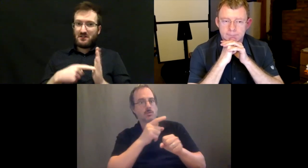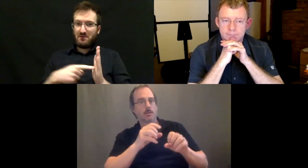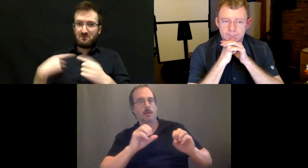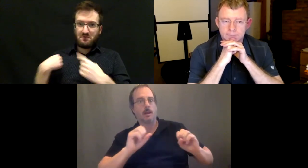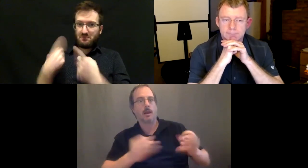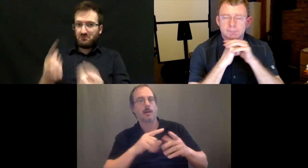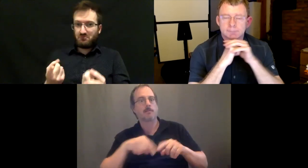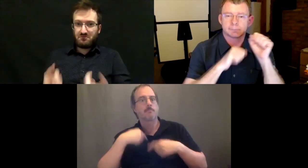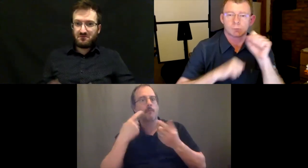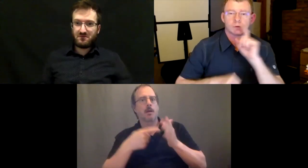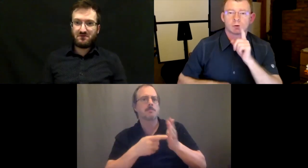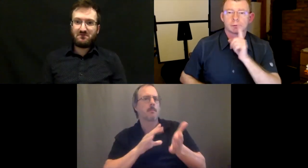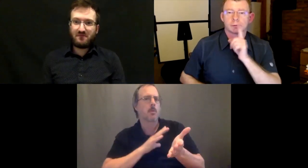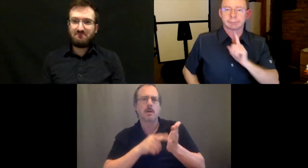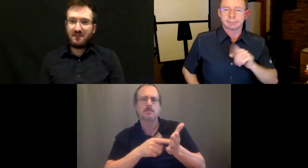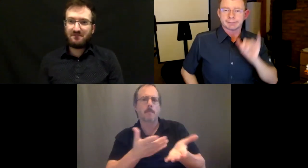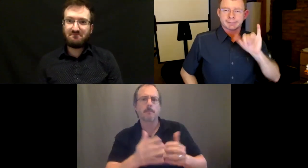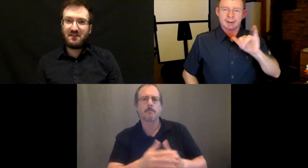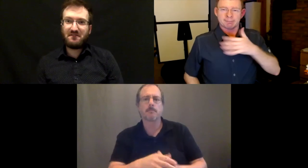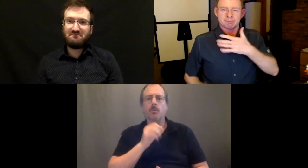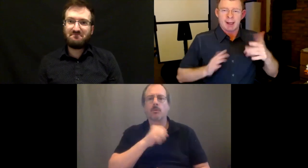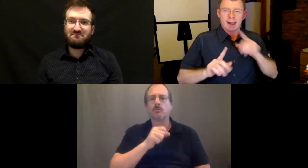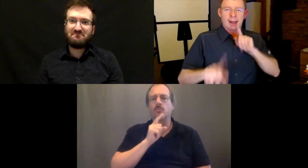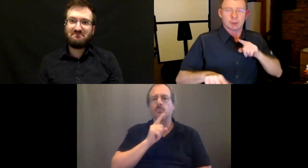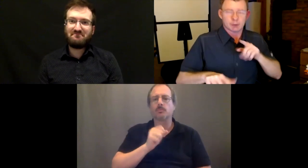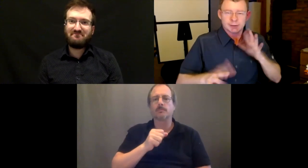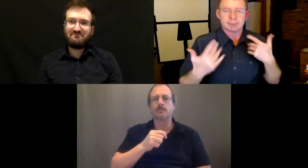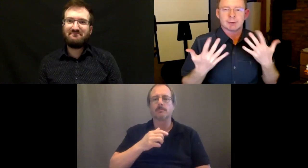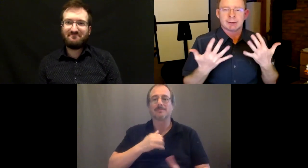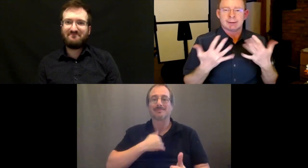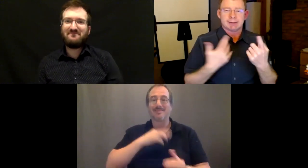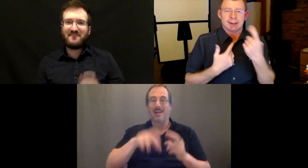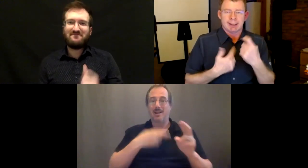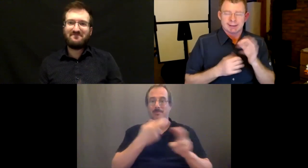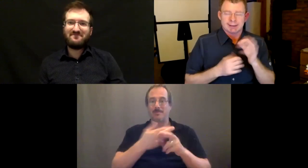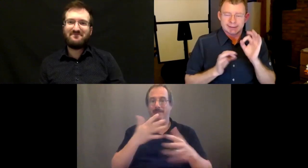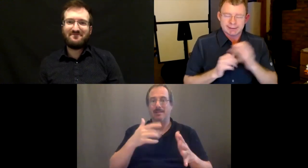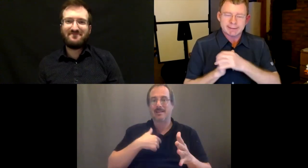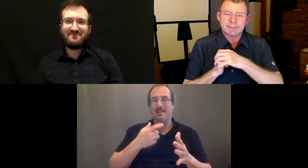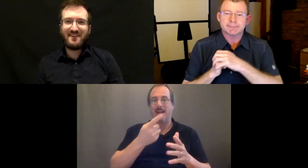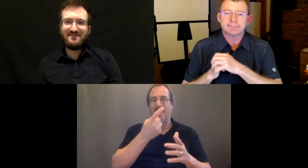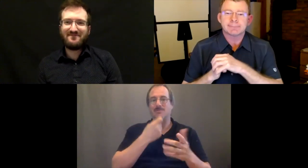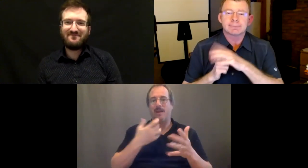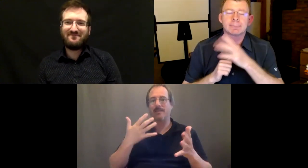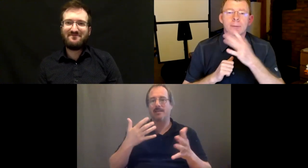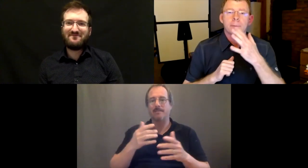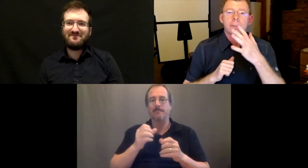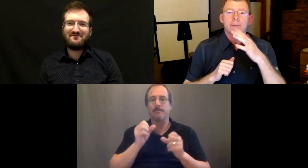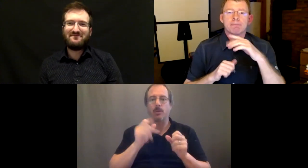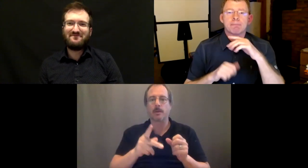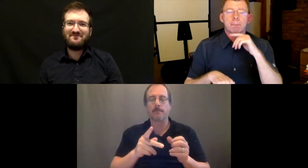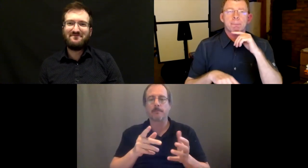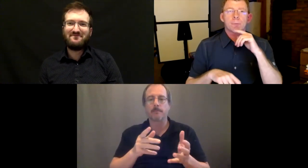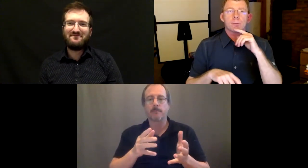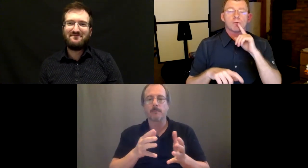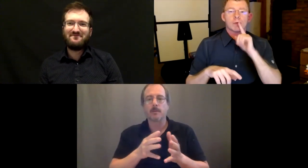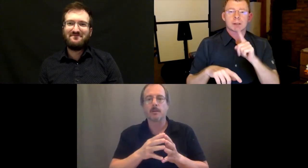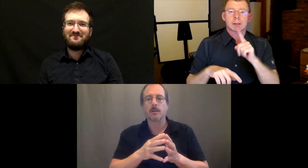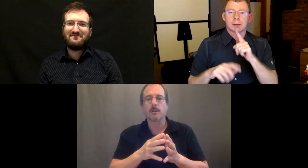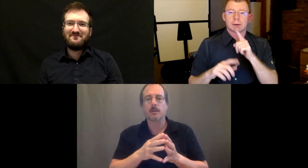If possible, could you share some successful examples of the program that the program has done for the community? Absolutely. And I was waiting for